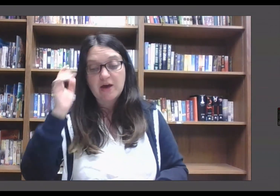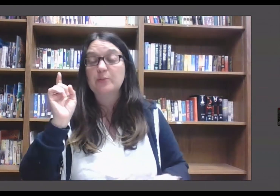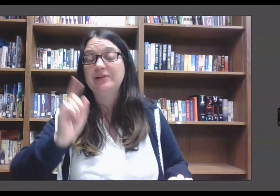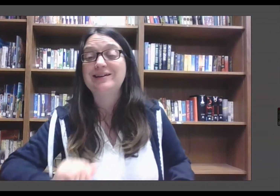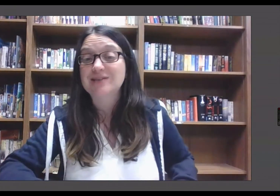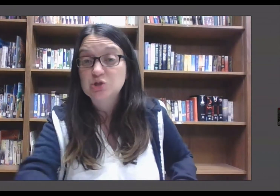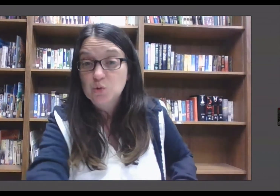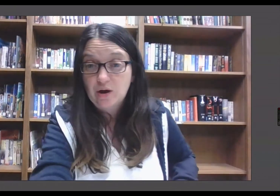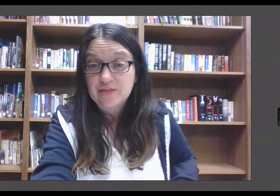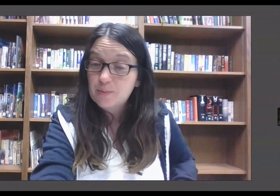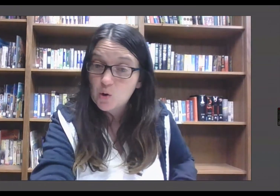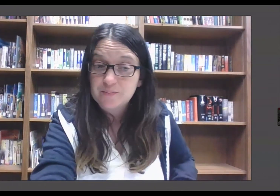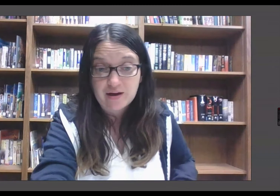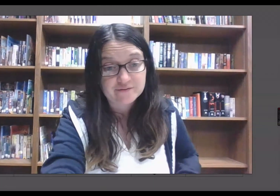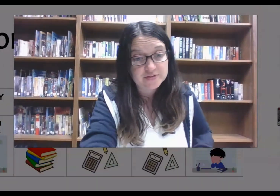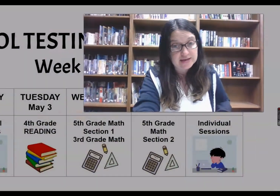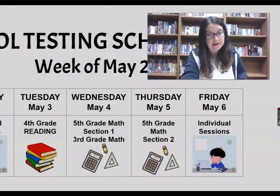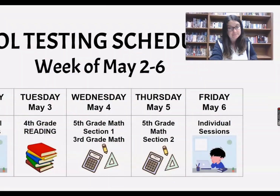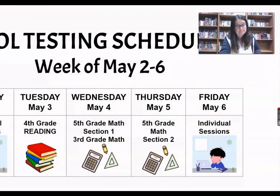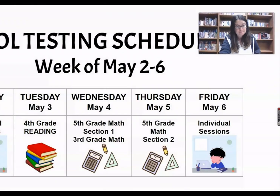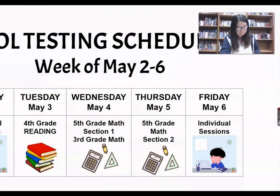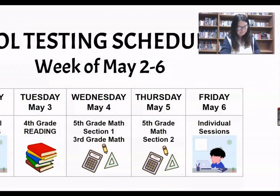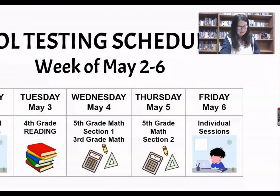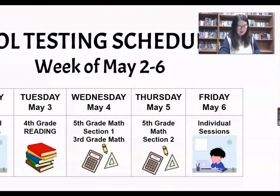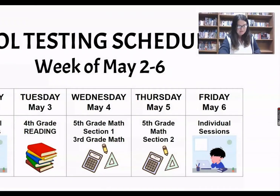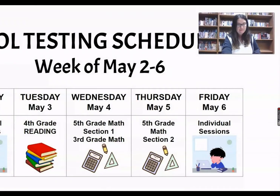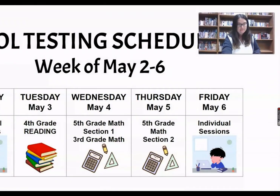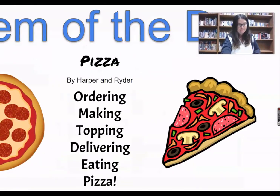Month, please enjoy the poem of the day.